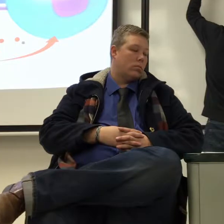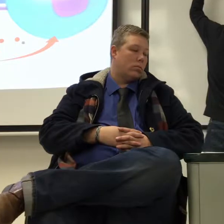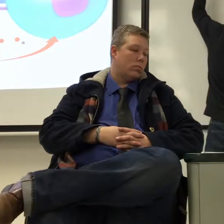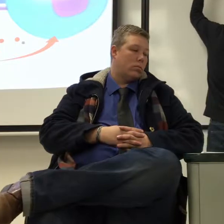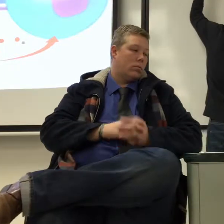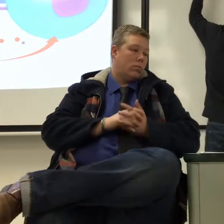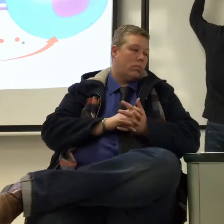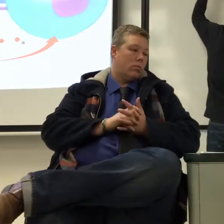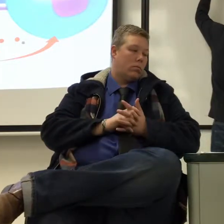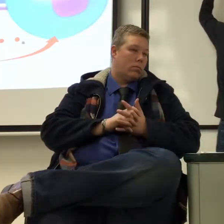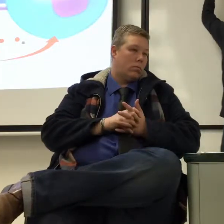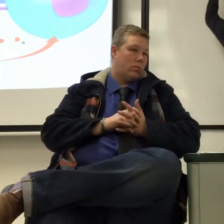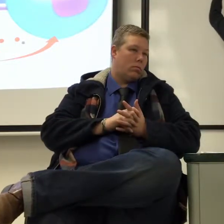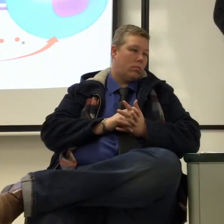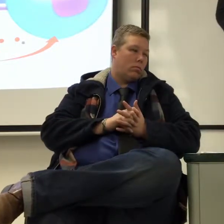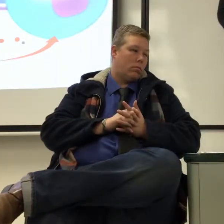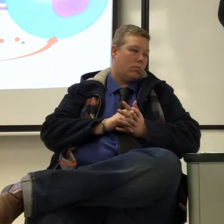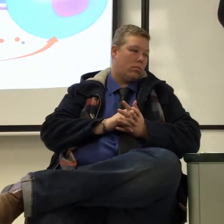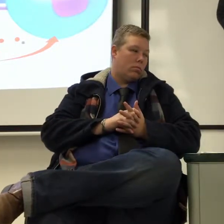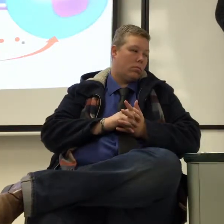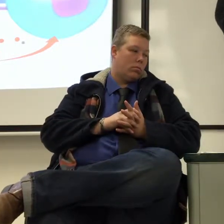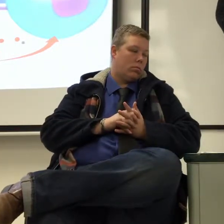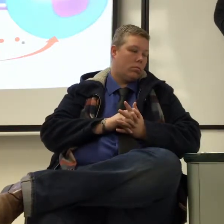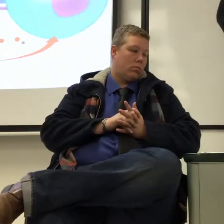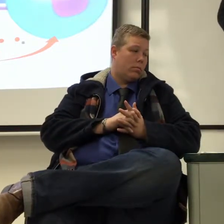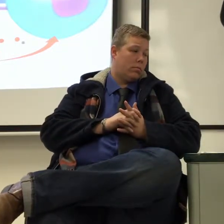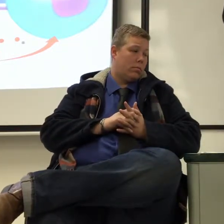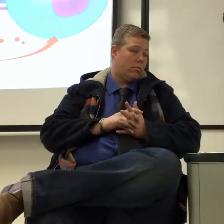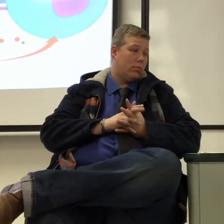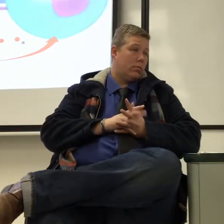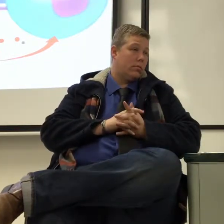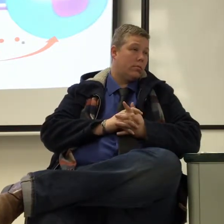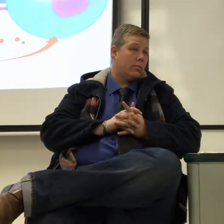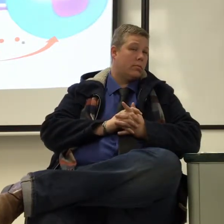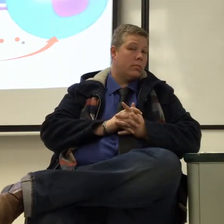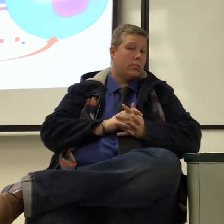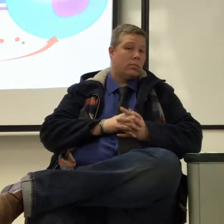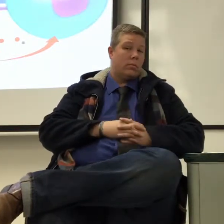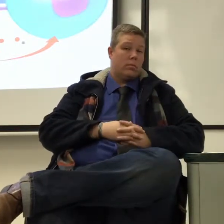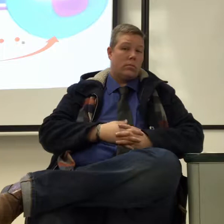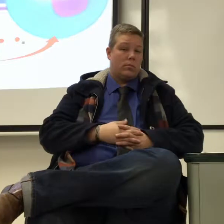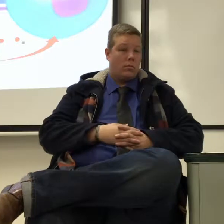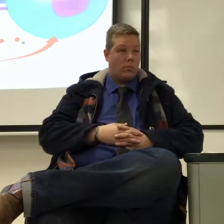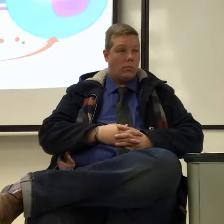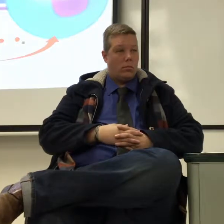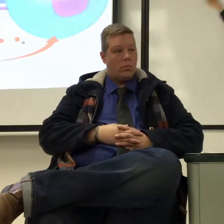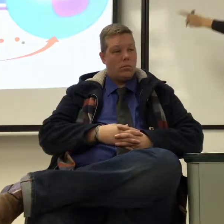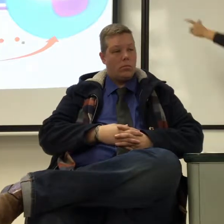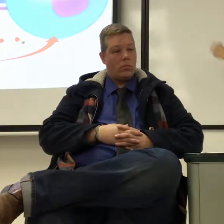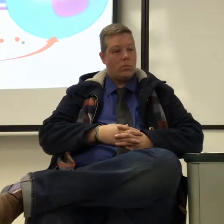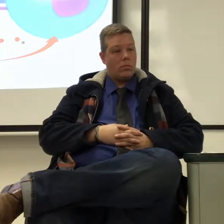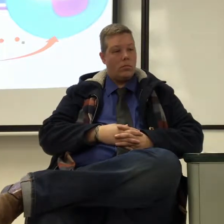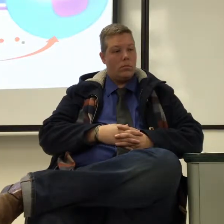Activation of a CD4 cell. So what they show here on the left, that's